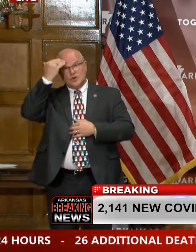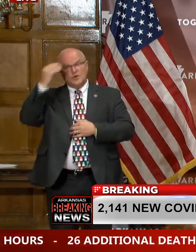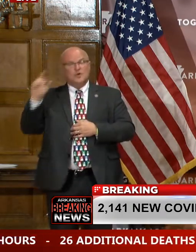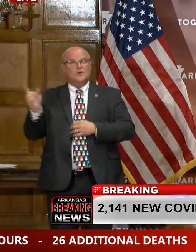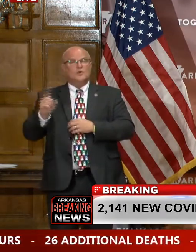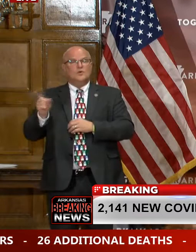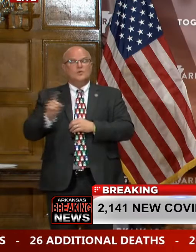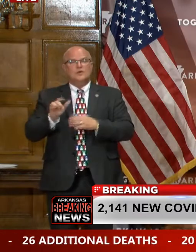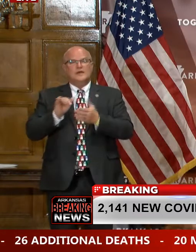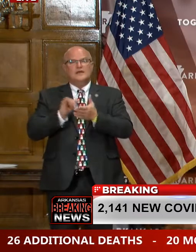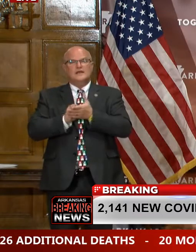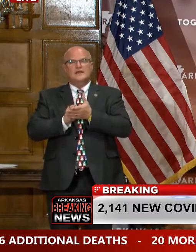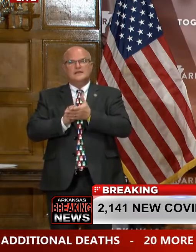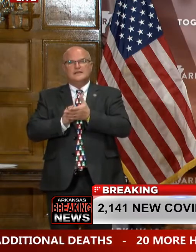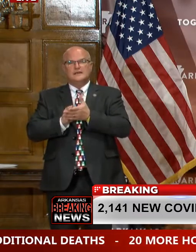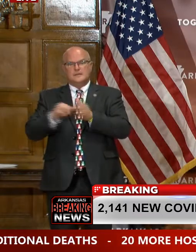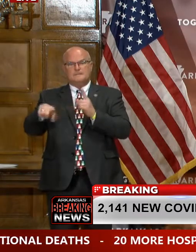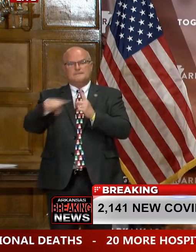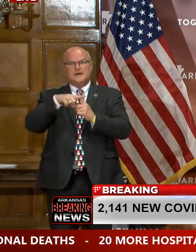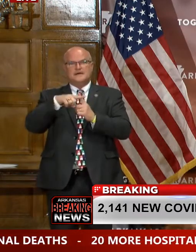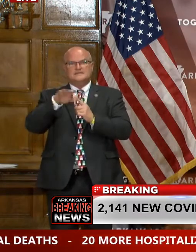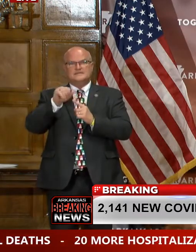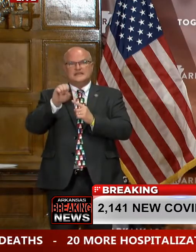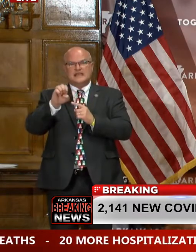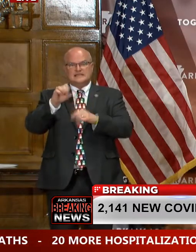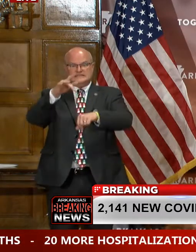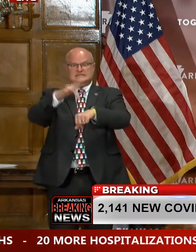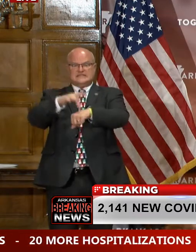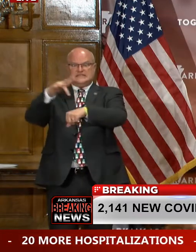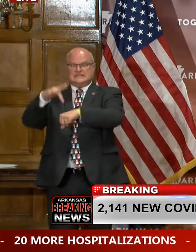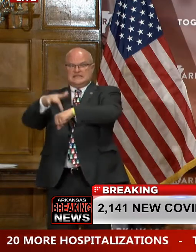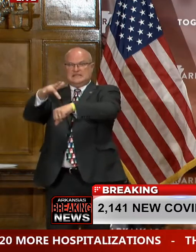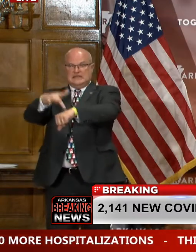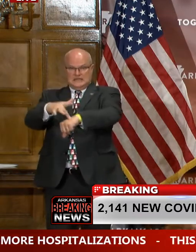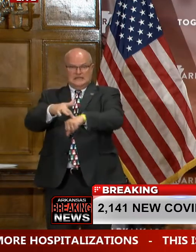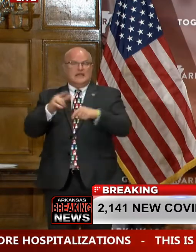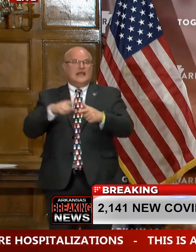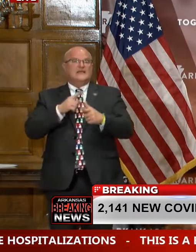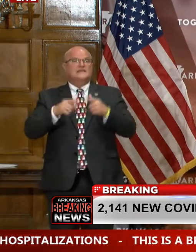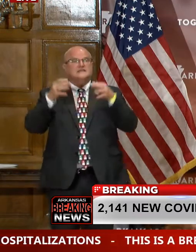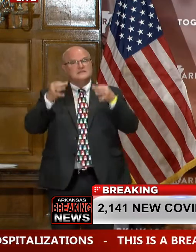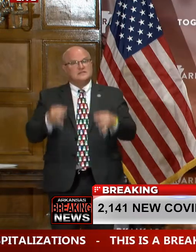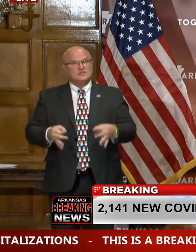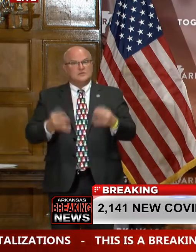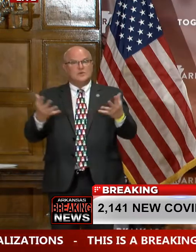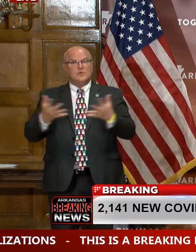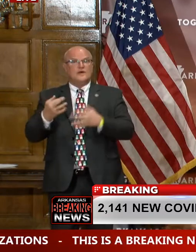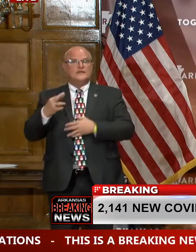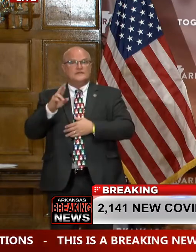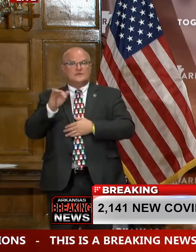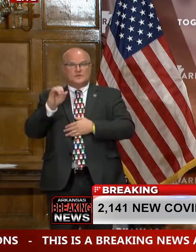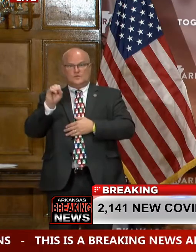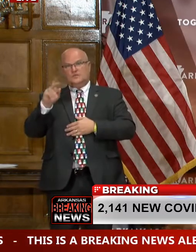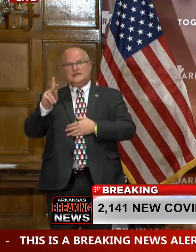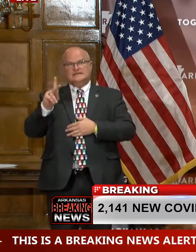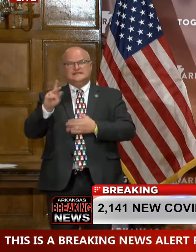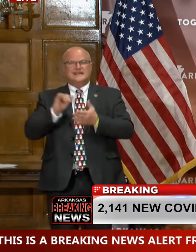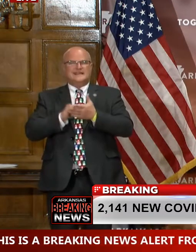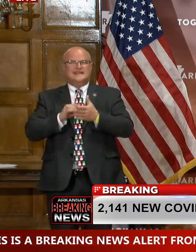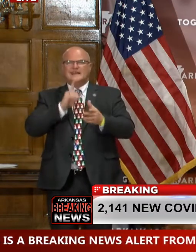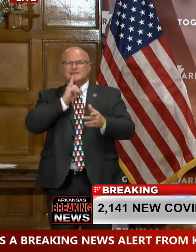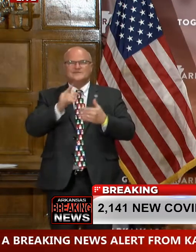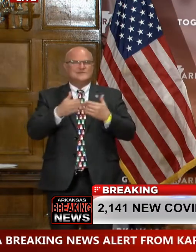where the positive case has been, and you can determine what the risks are. And that's true